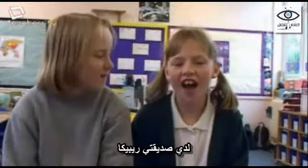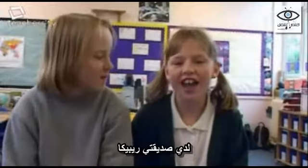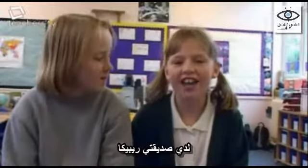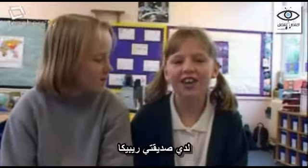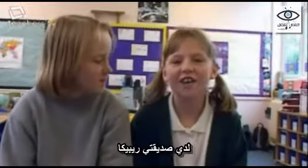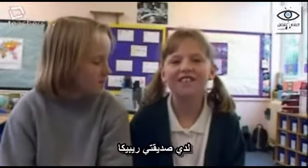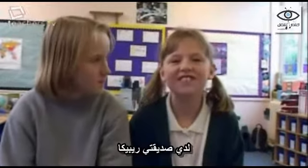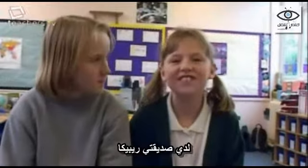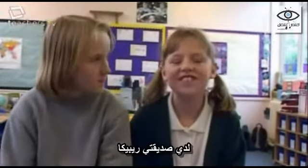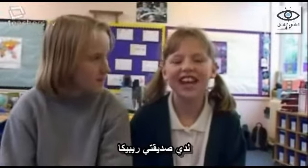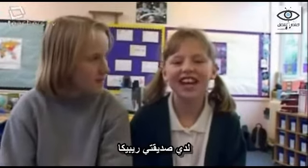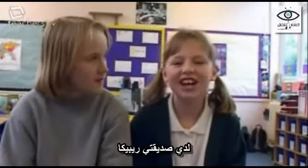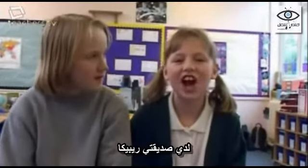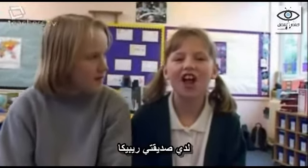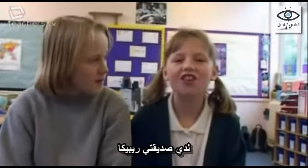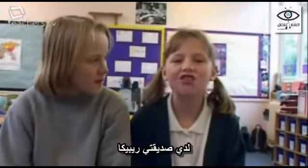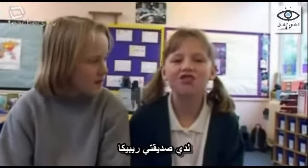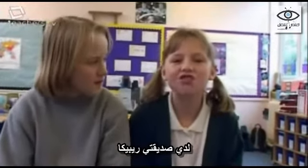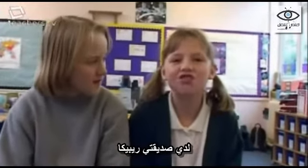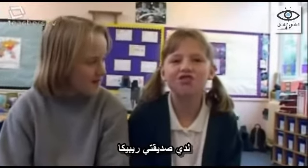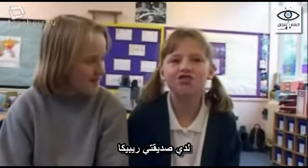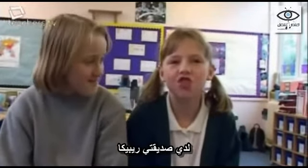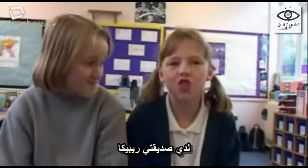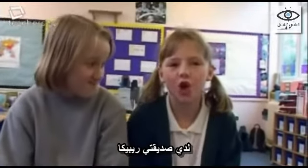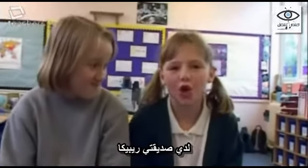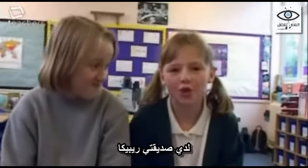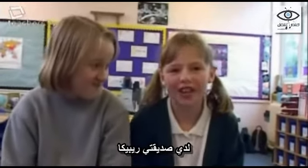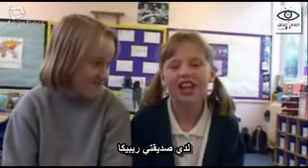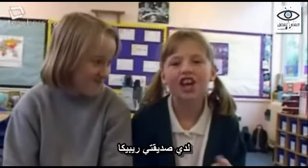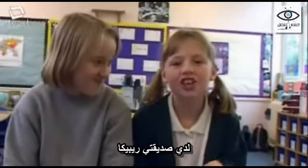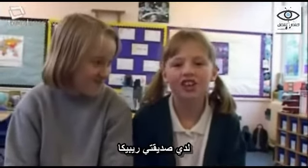I got better loads